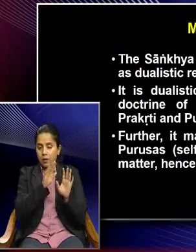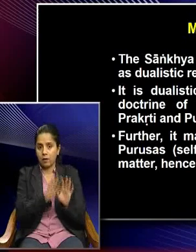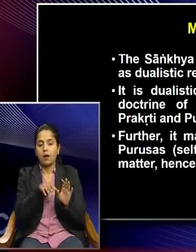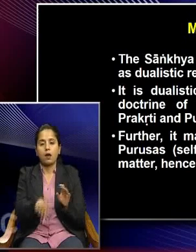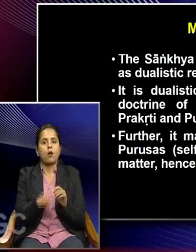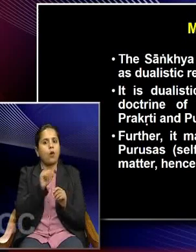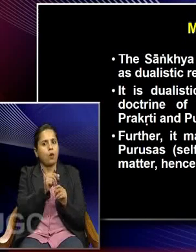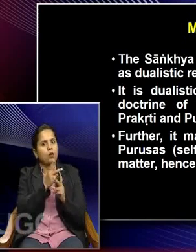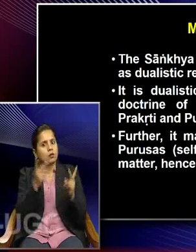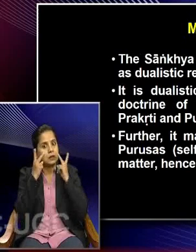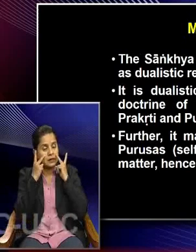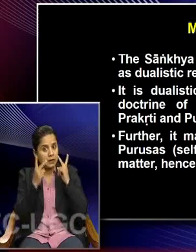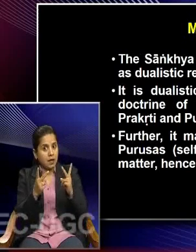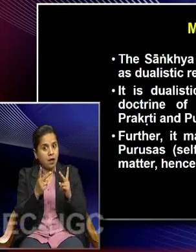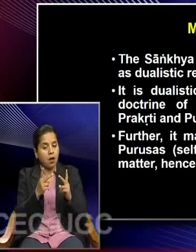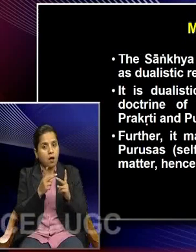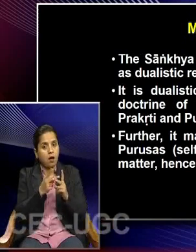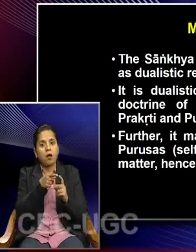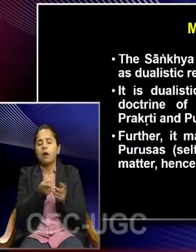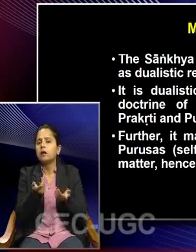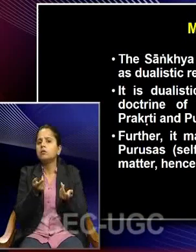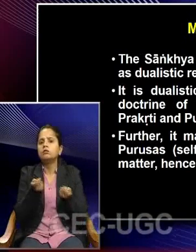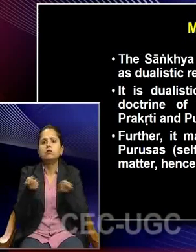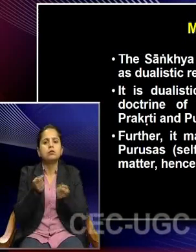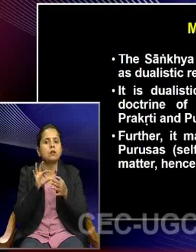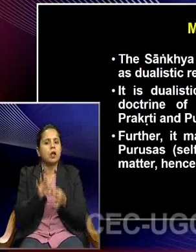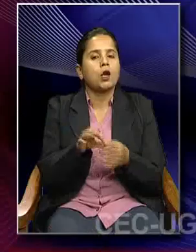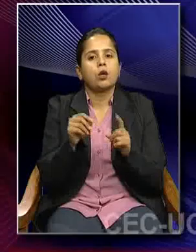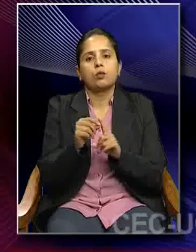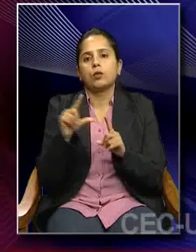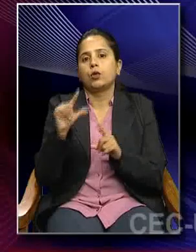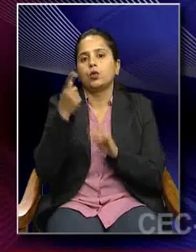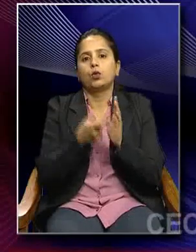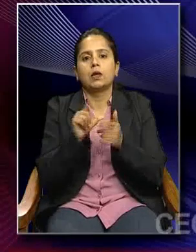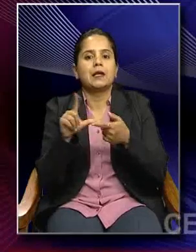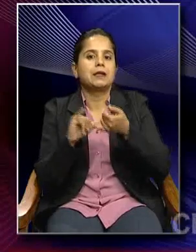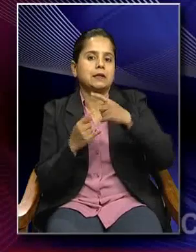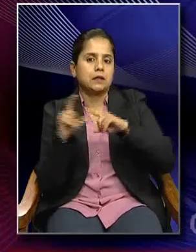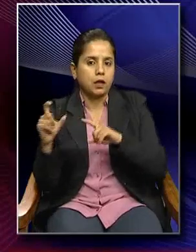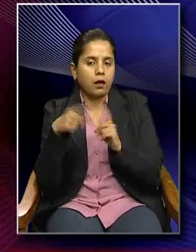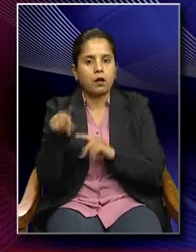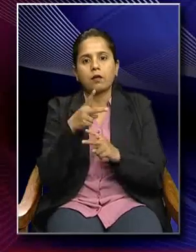matter, hence treated as pluralistic from that aspect.